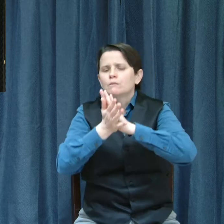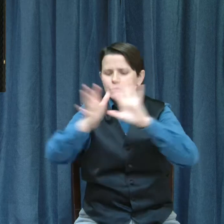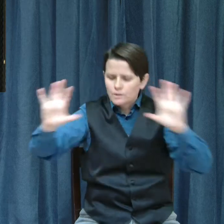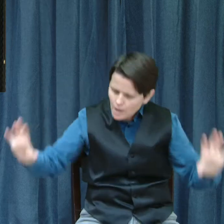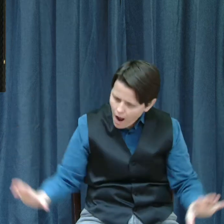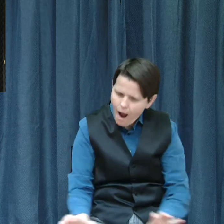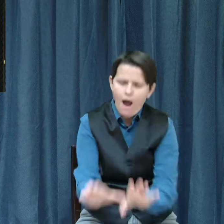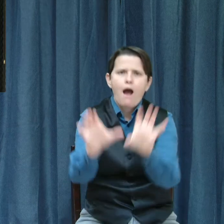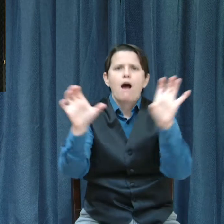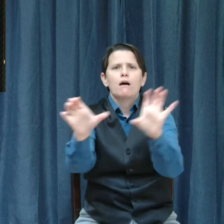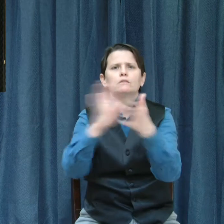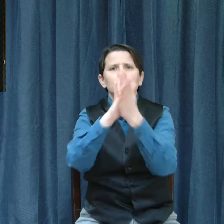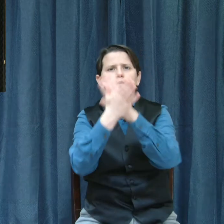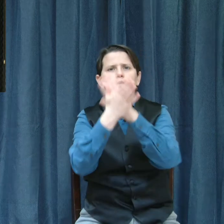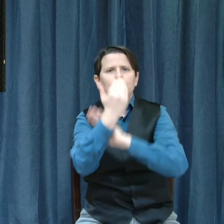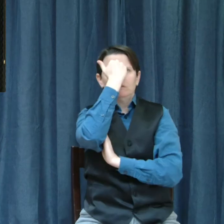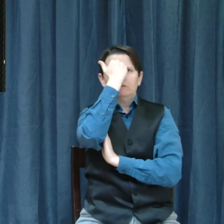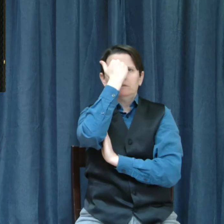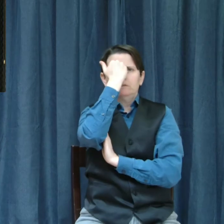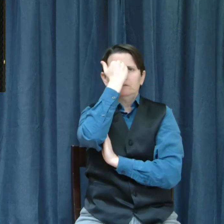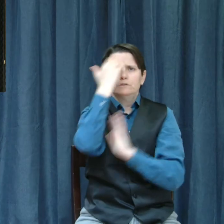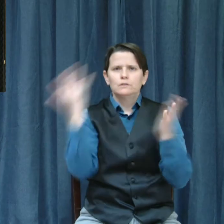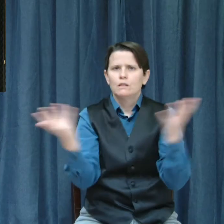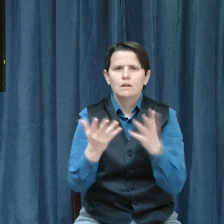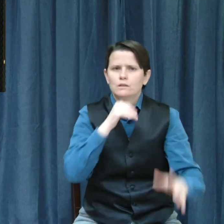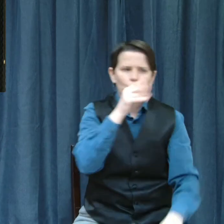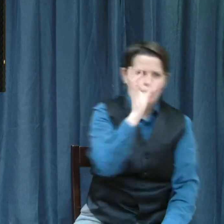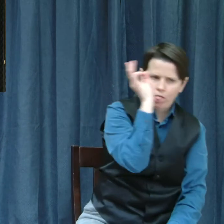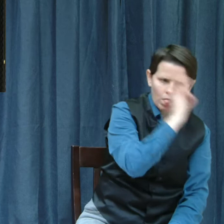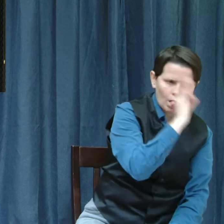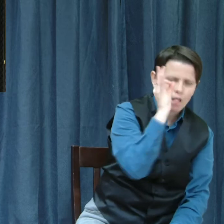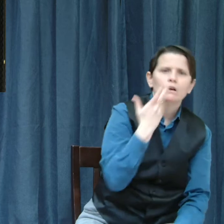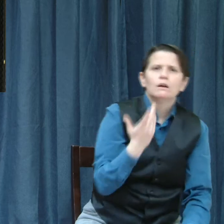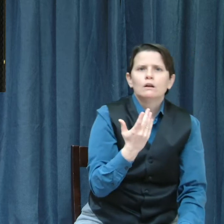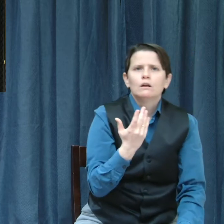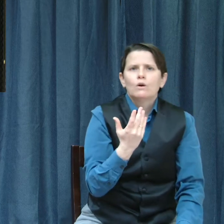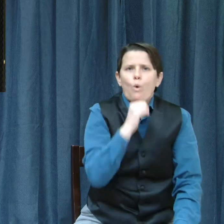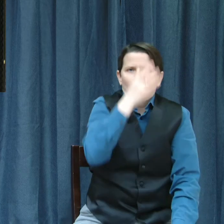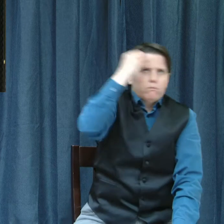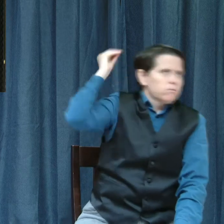what we've been unconscious to is the first step.